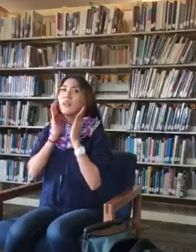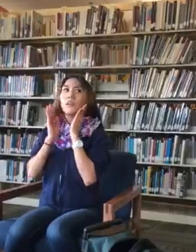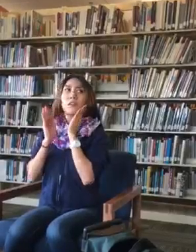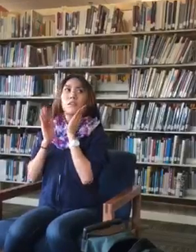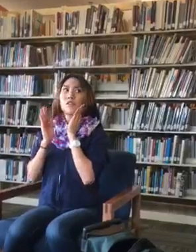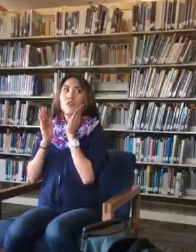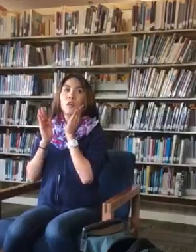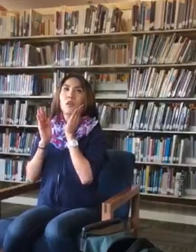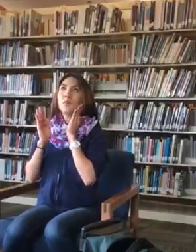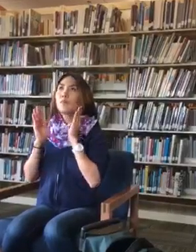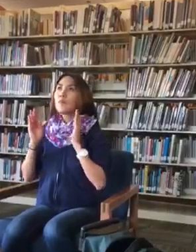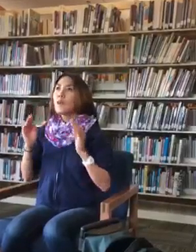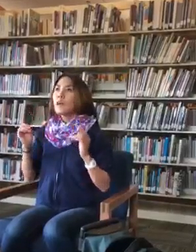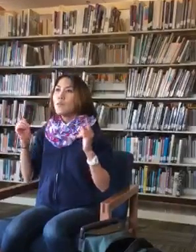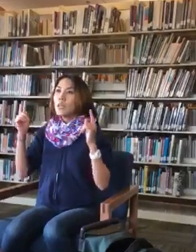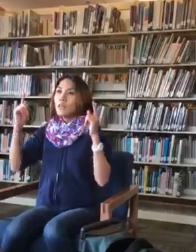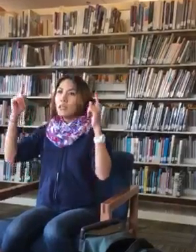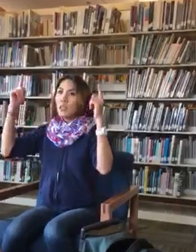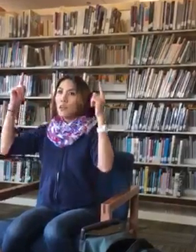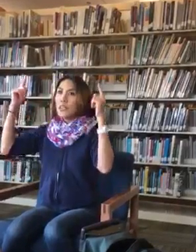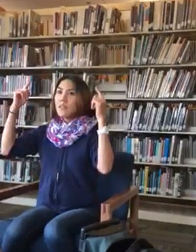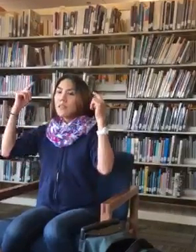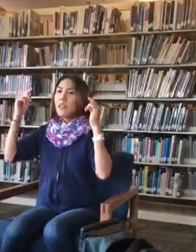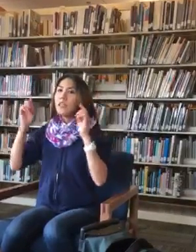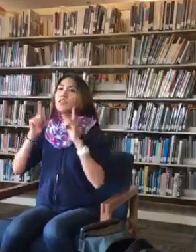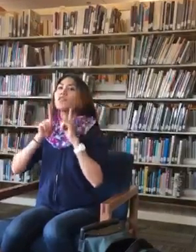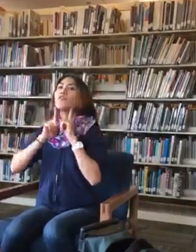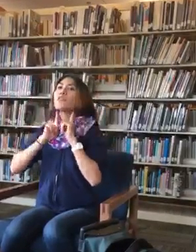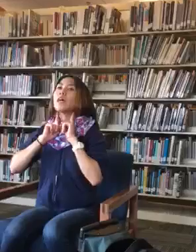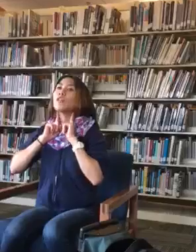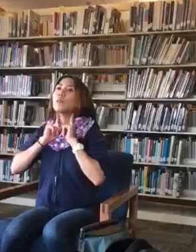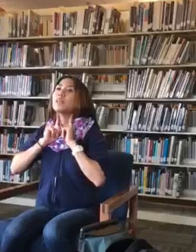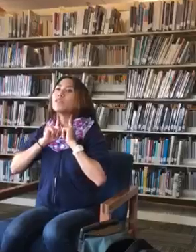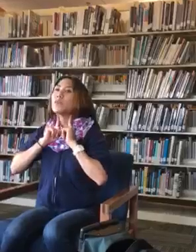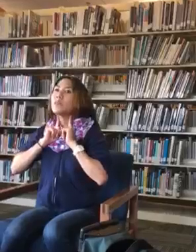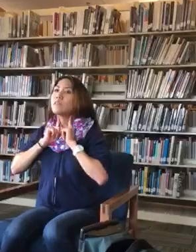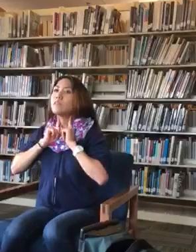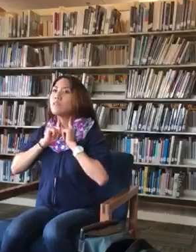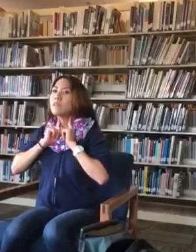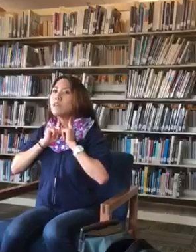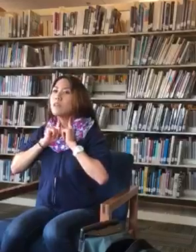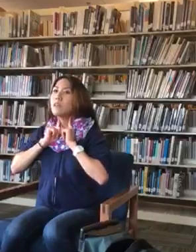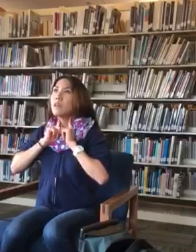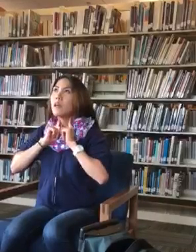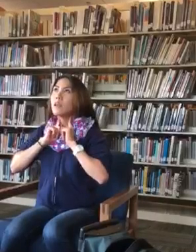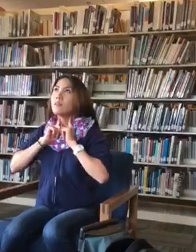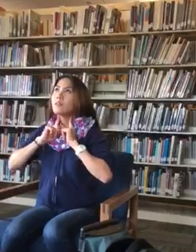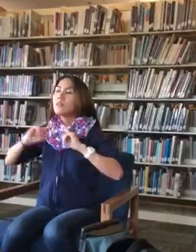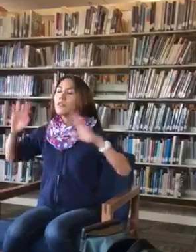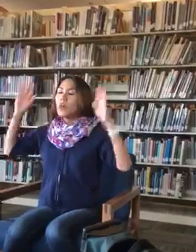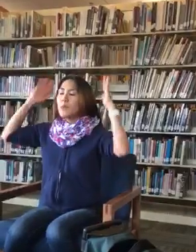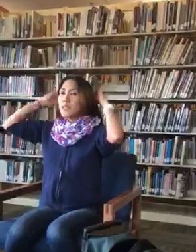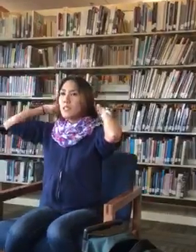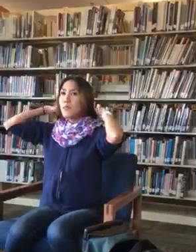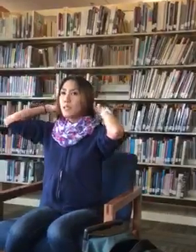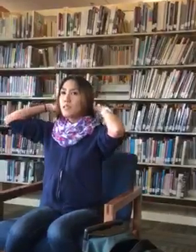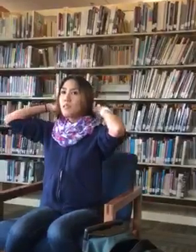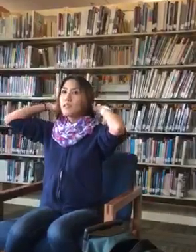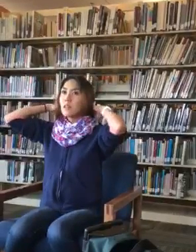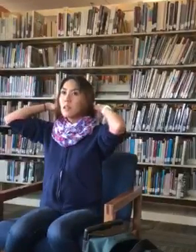Is it strong? Because it innervates the sternocleidomastoid muscles and also the trapezius muscles in the